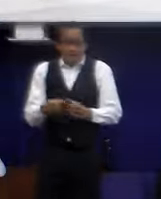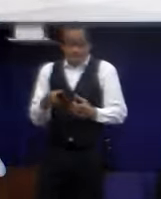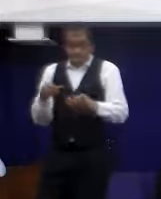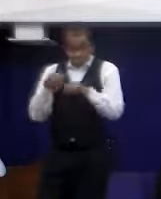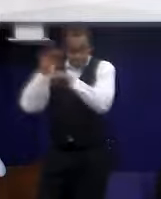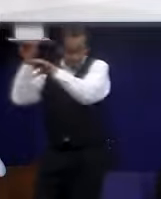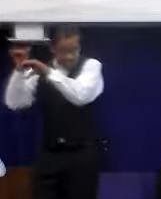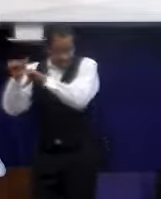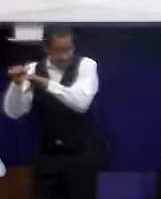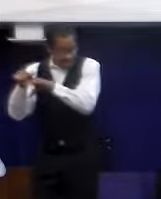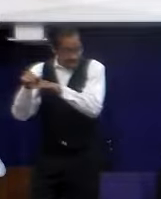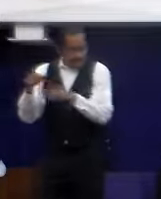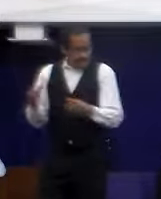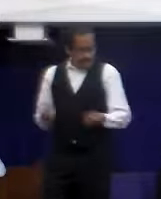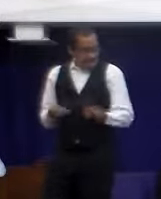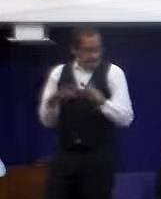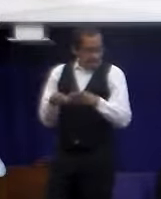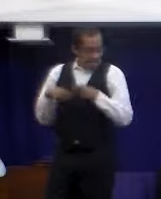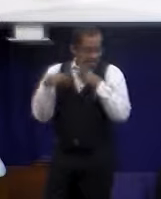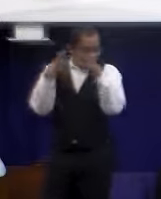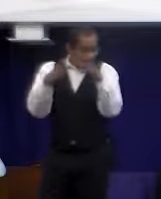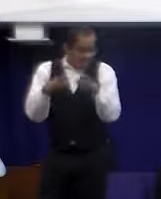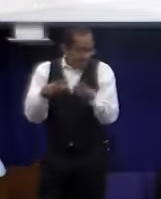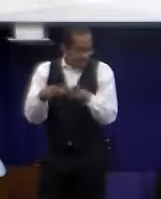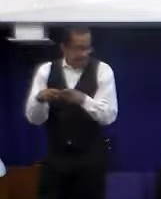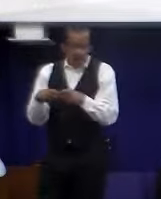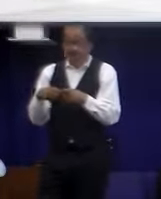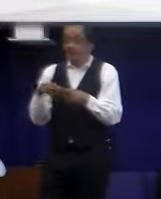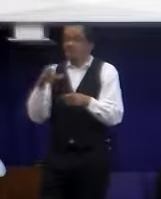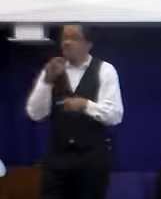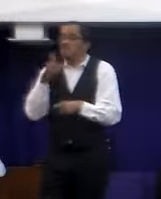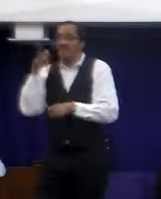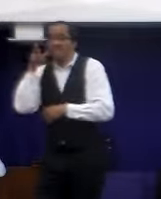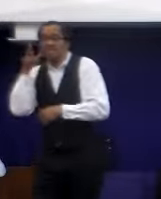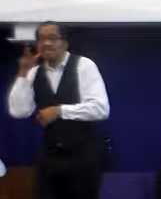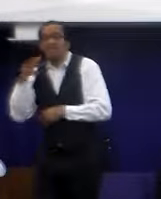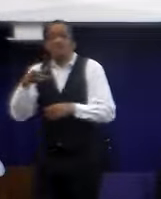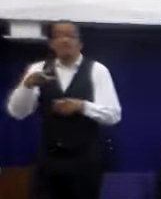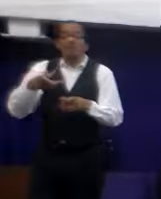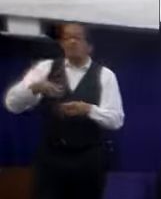one is given, but because we're not listening, we find ourselves in a stormy situation.